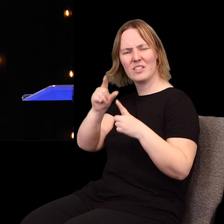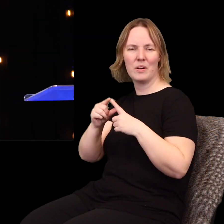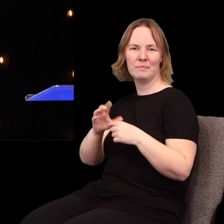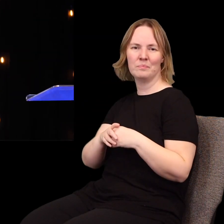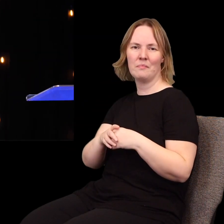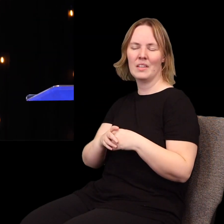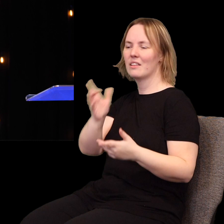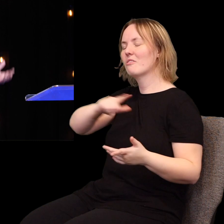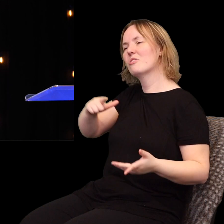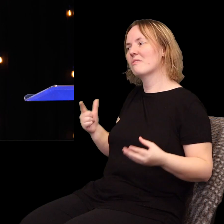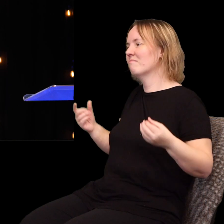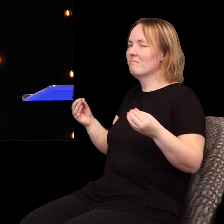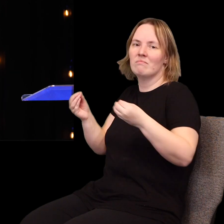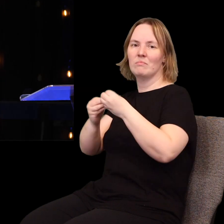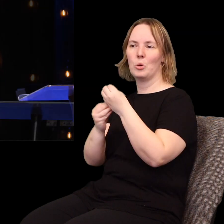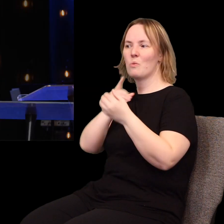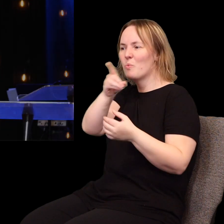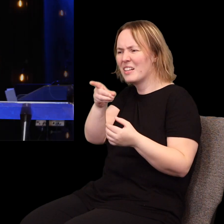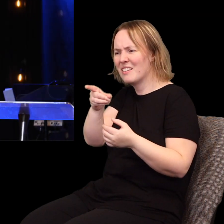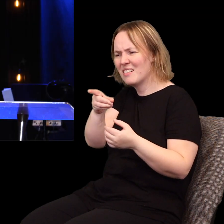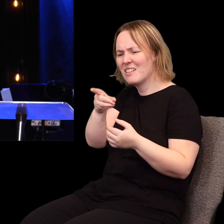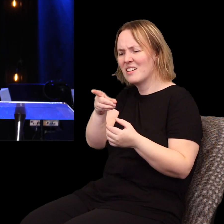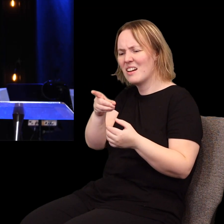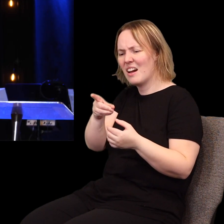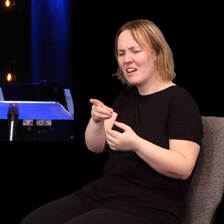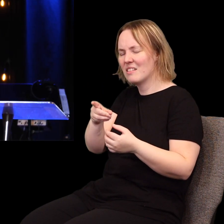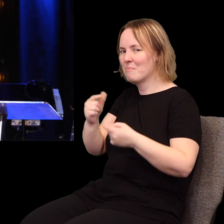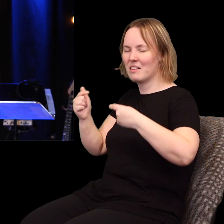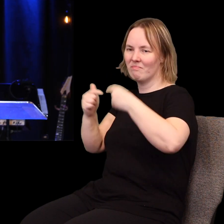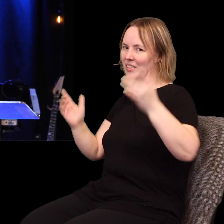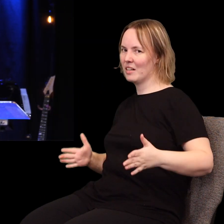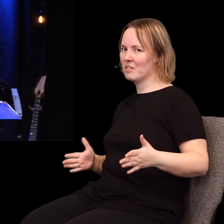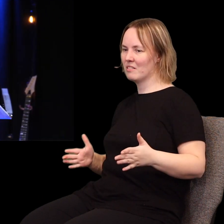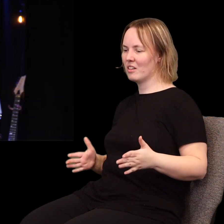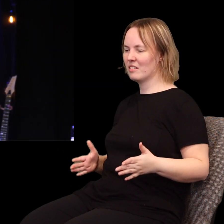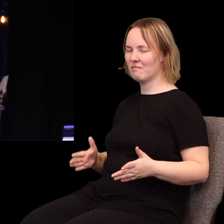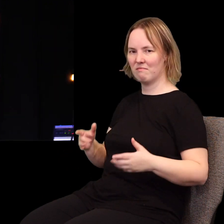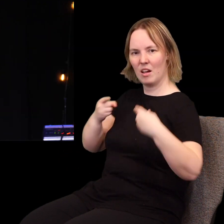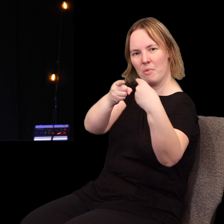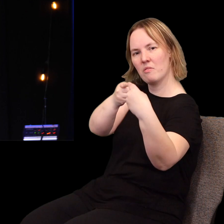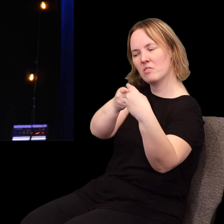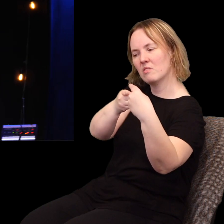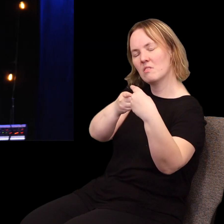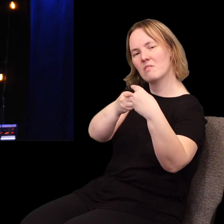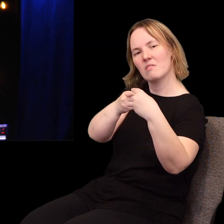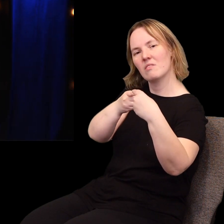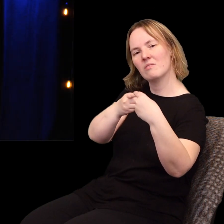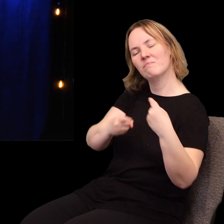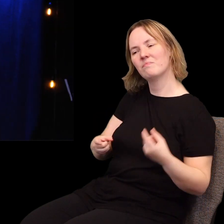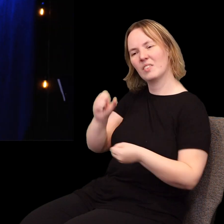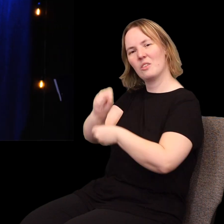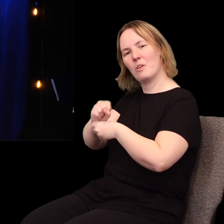We want to grow in the Lord. The Lord's more real to us. But then again, the enemy always tries to oppose the work of God. And it's easy for us to